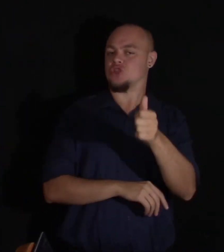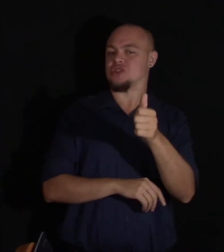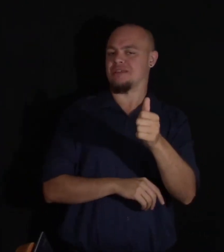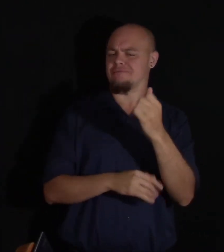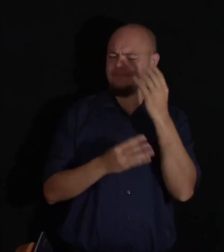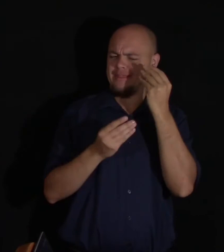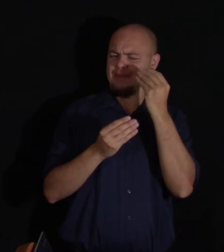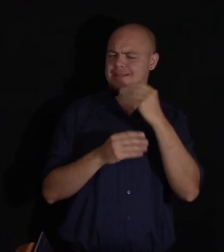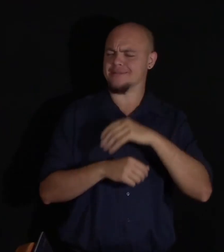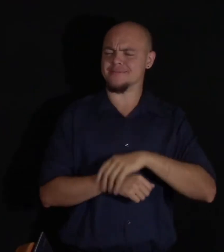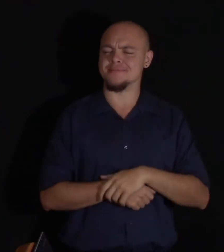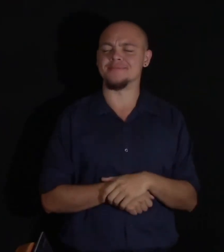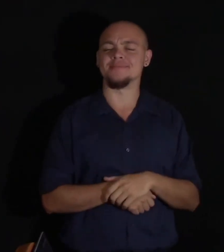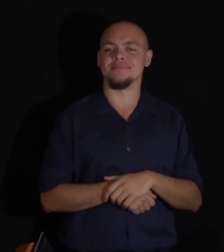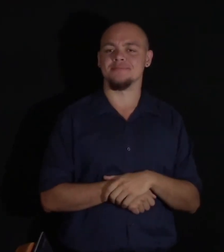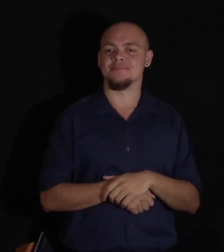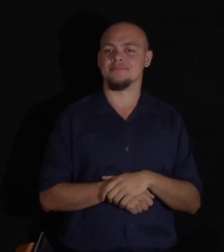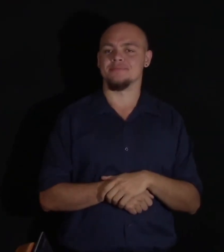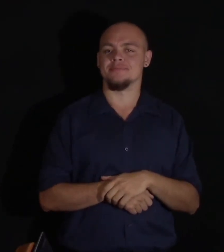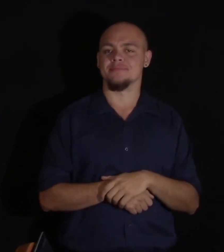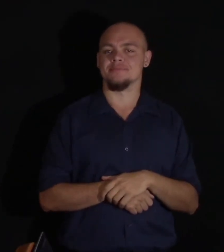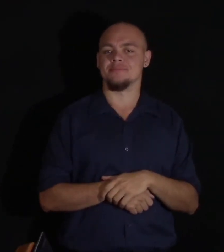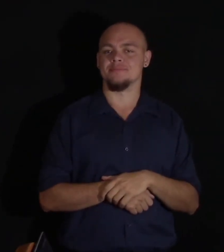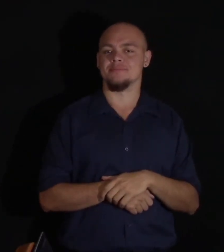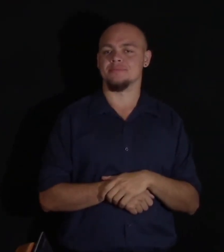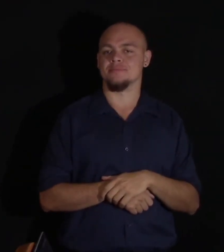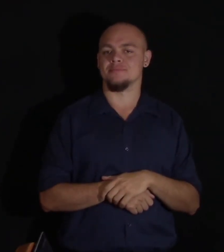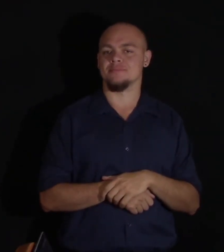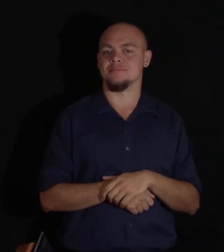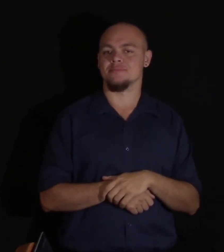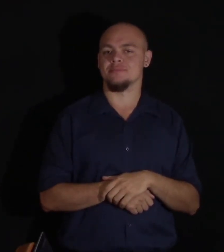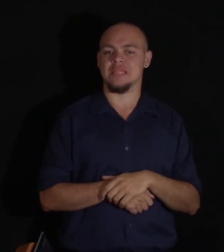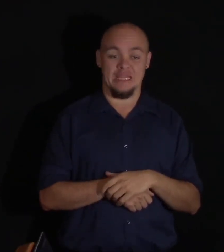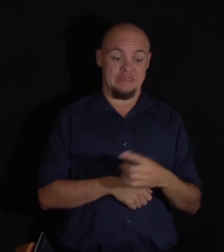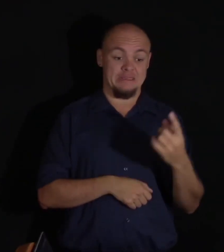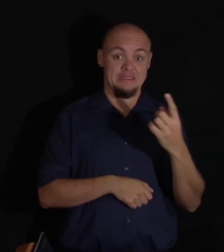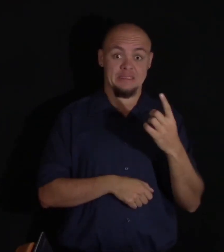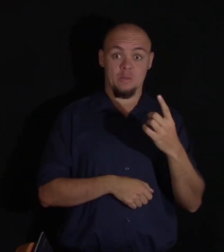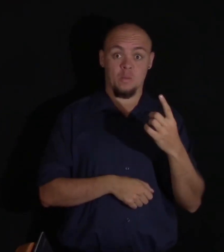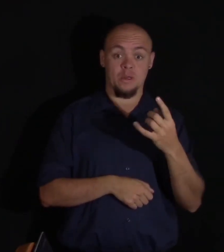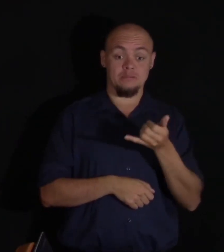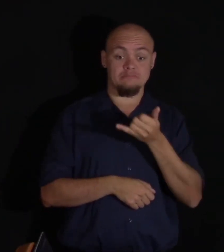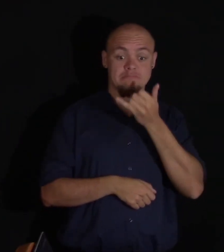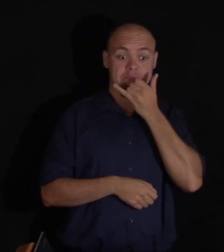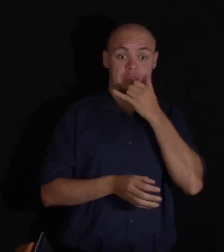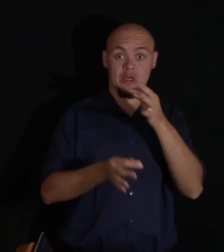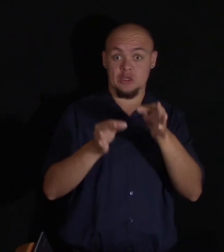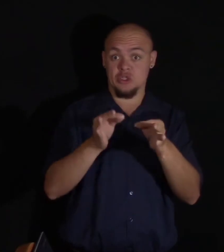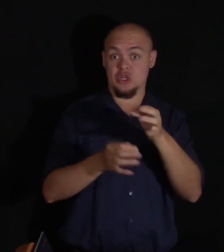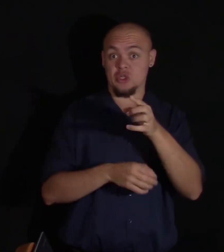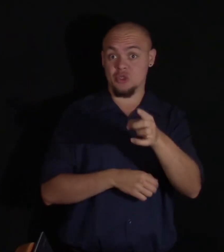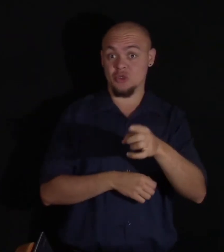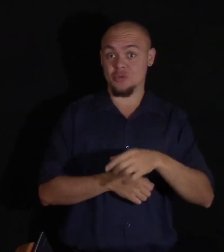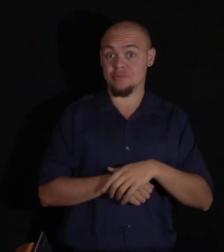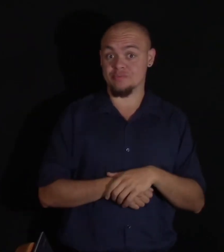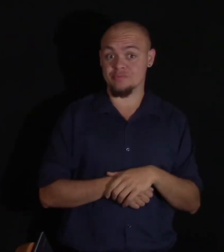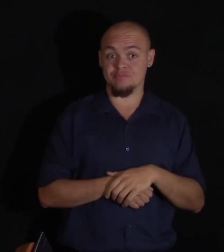now. Do you remember that somebody has misjudged yourself? Maybe